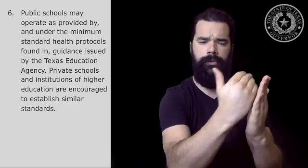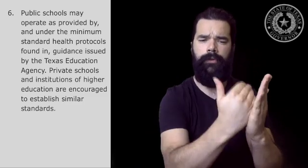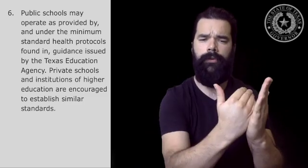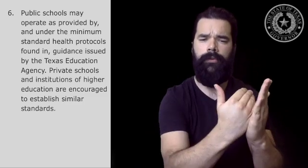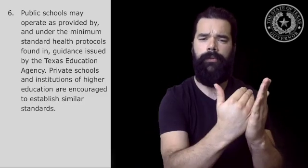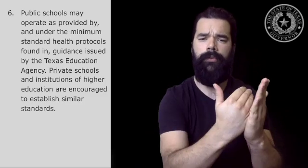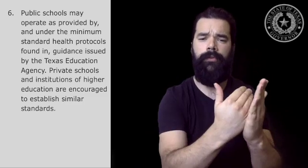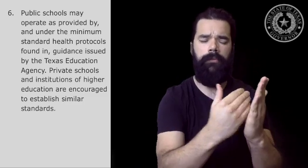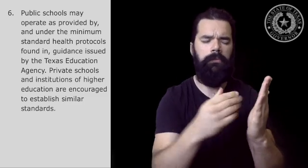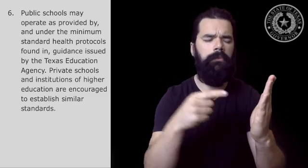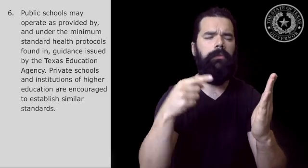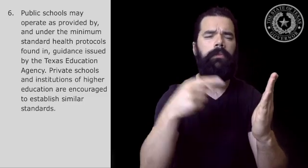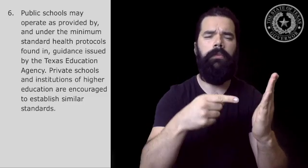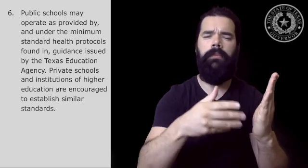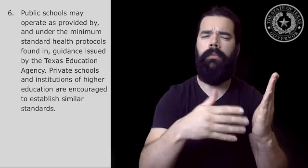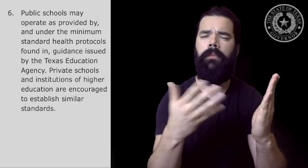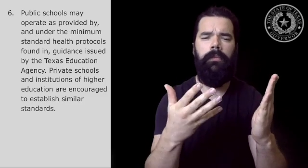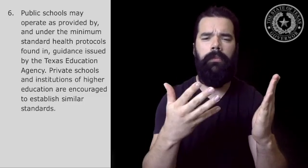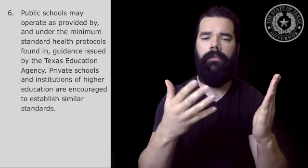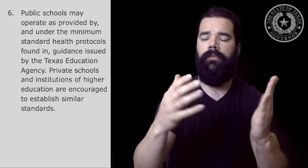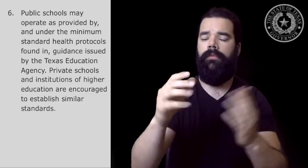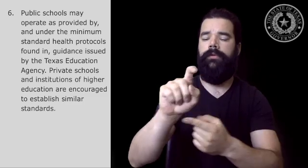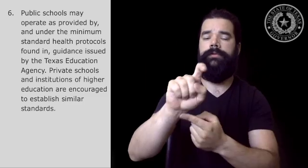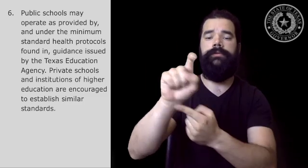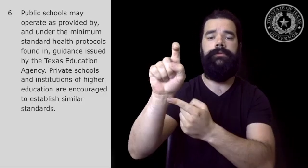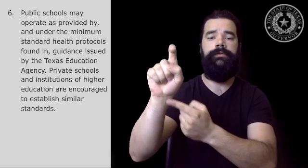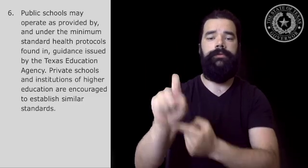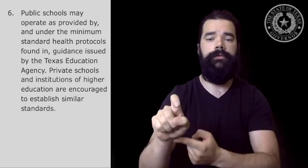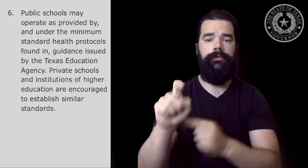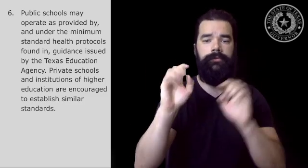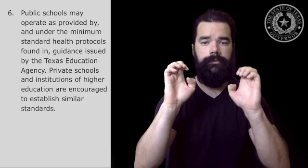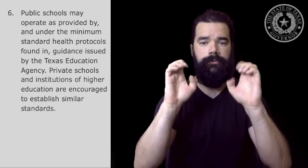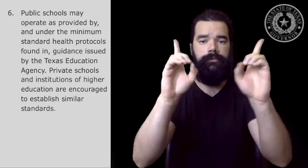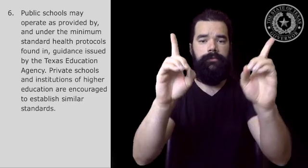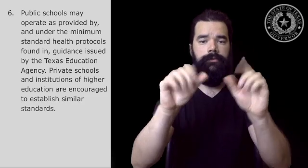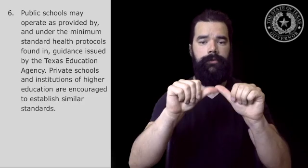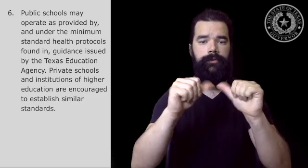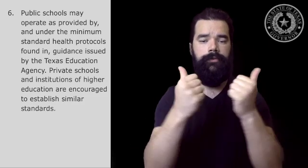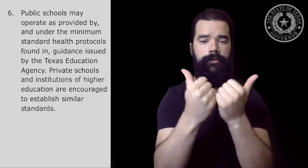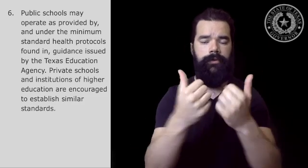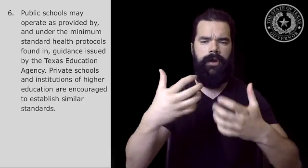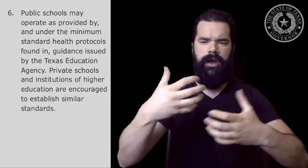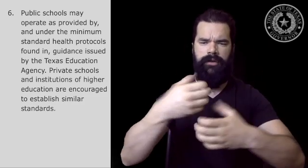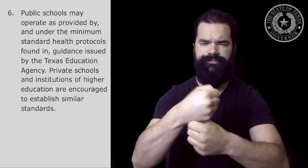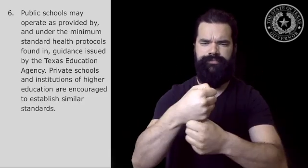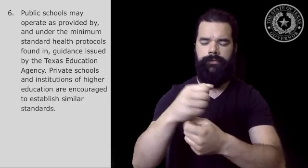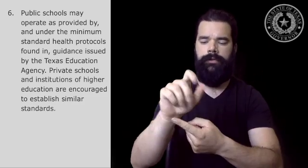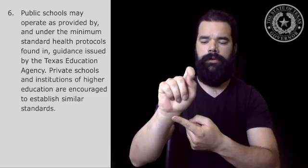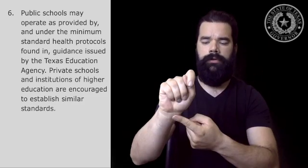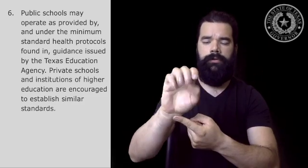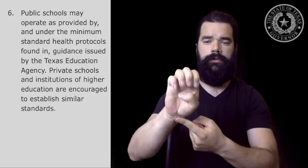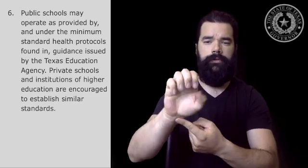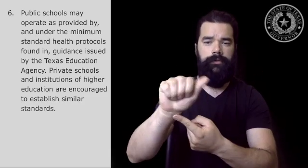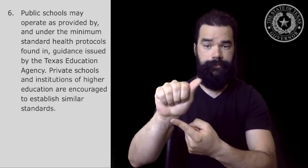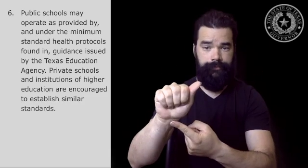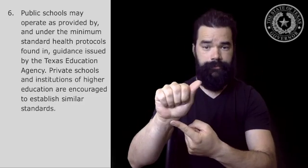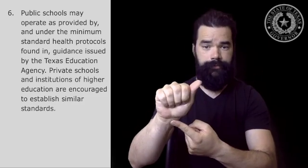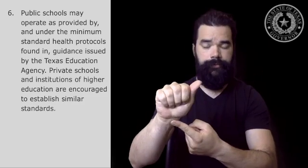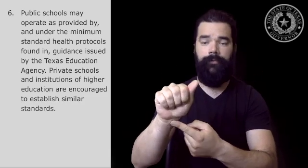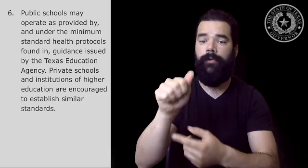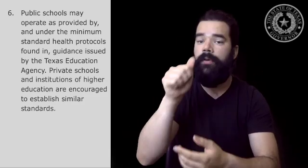in guidance issued by the Texas Education Agency. Private schools and institutions of